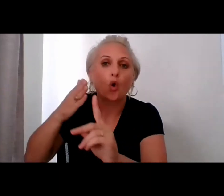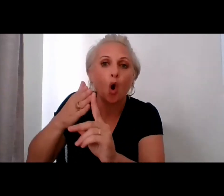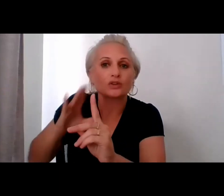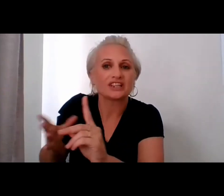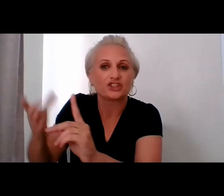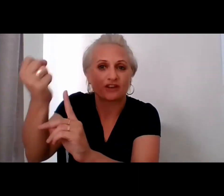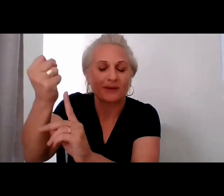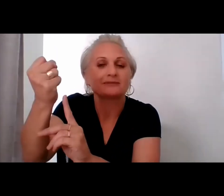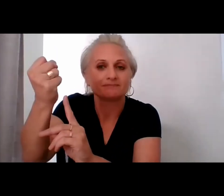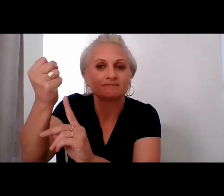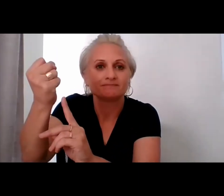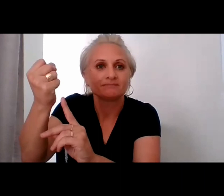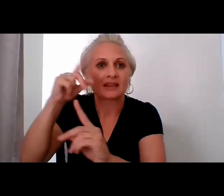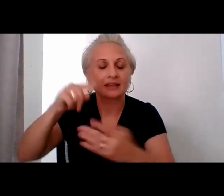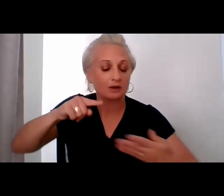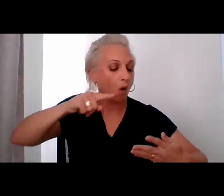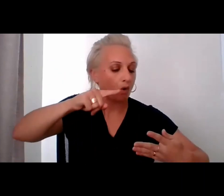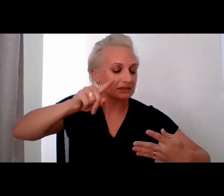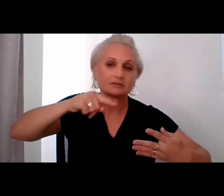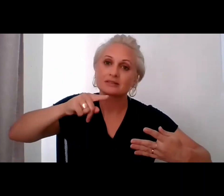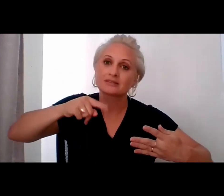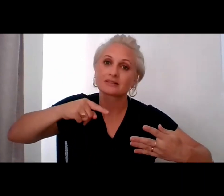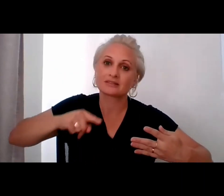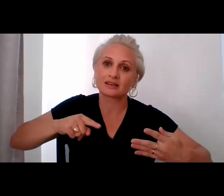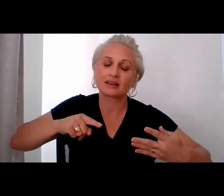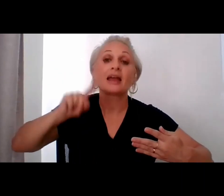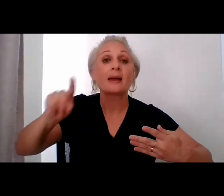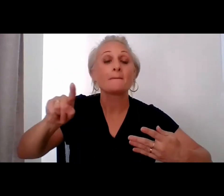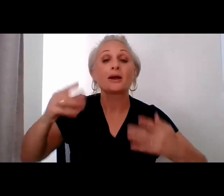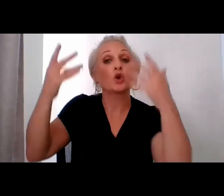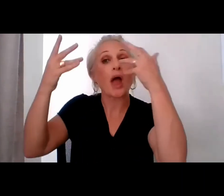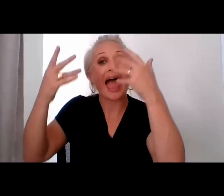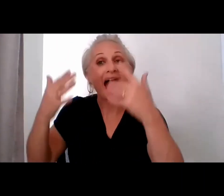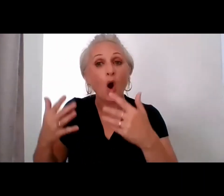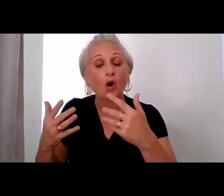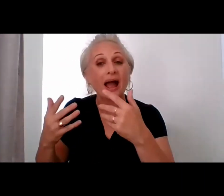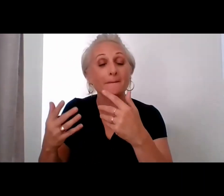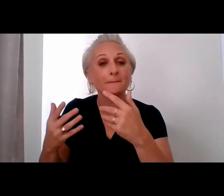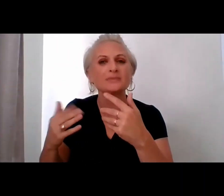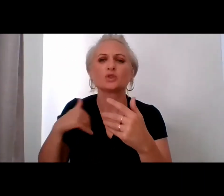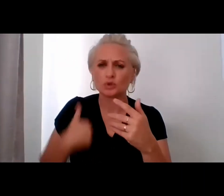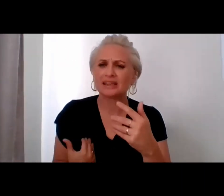But to discover whether you are achieving your desired outcomes usually requires something a bit extra.